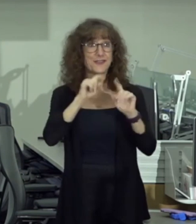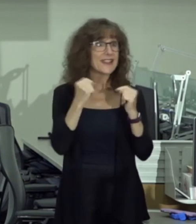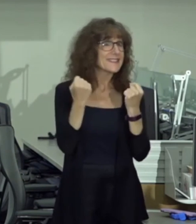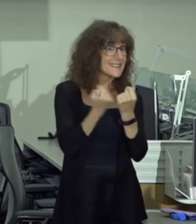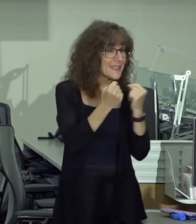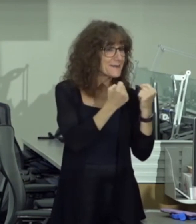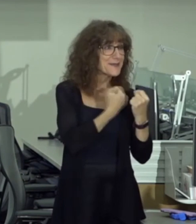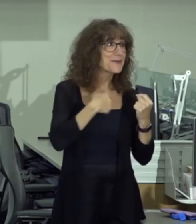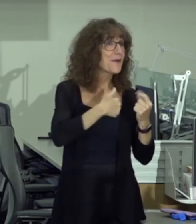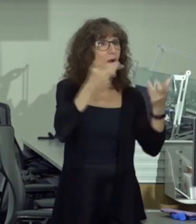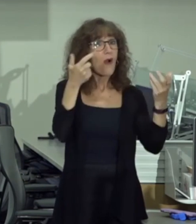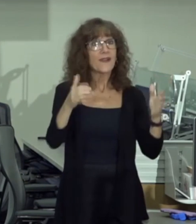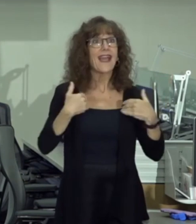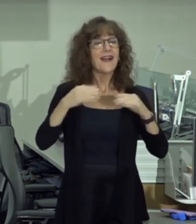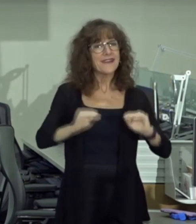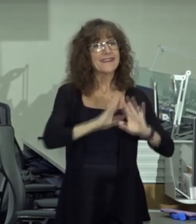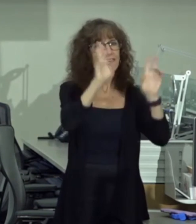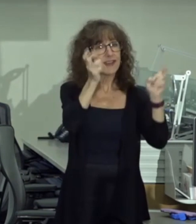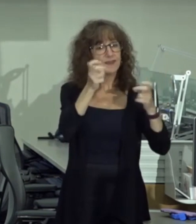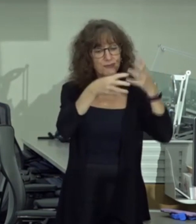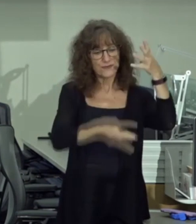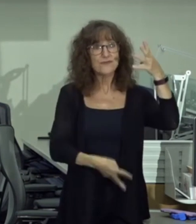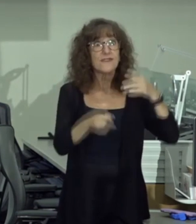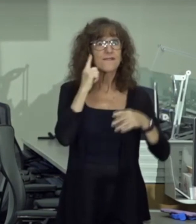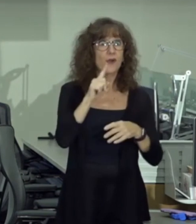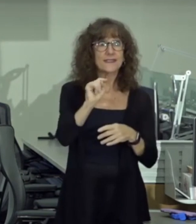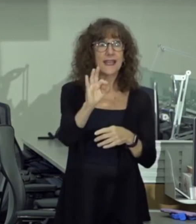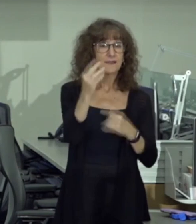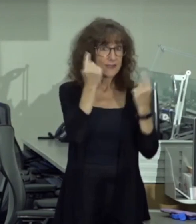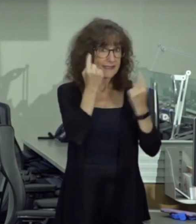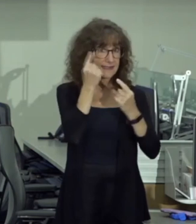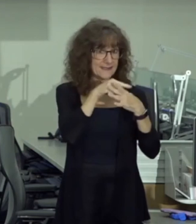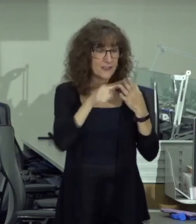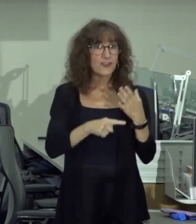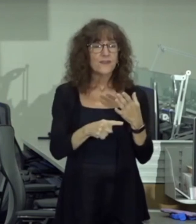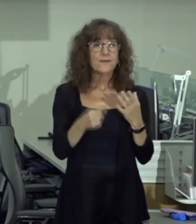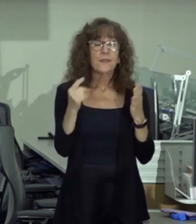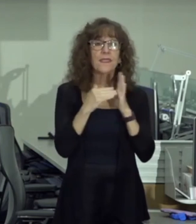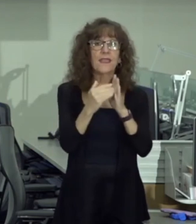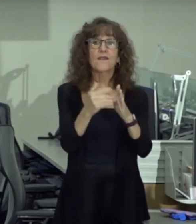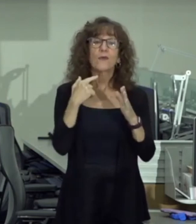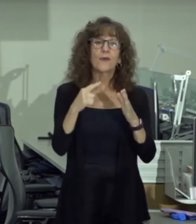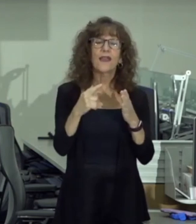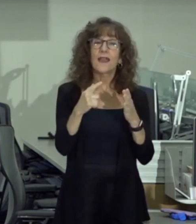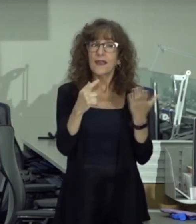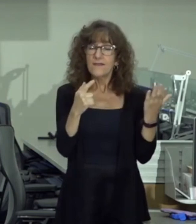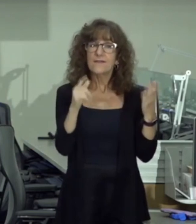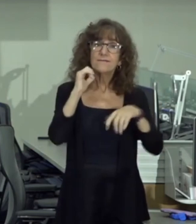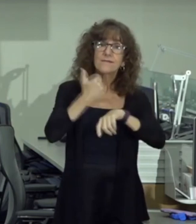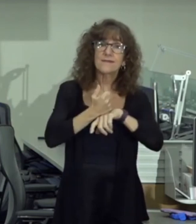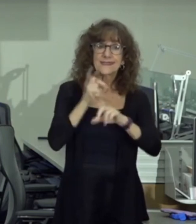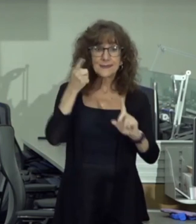teams, we already have a clear set of issues for the task force to consider. In many cases, we've gone a step further to